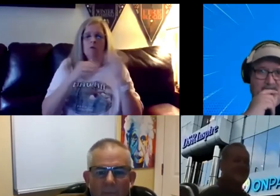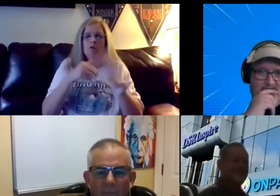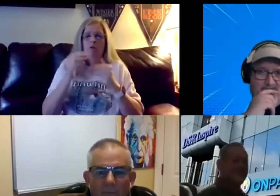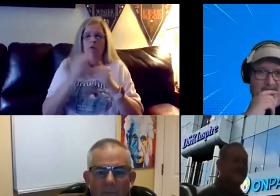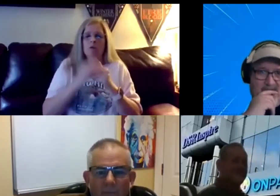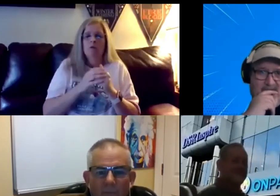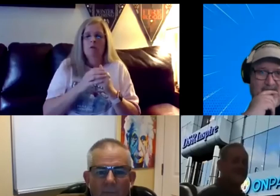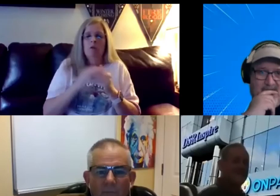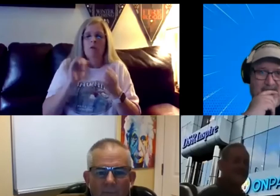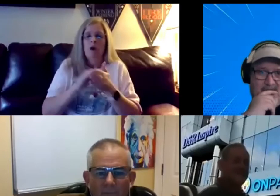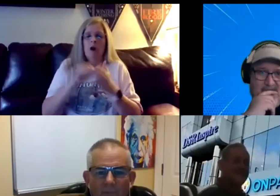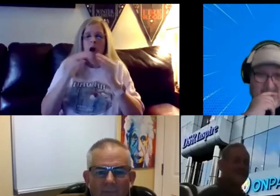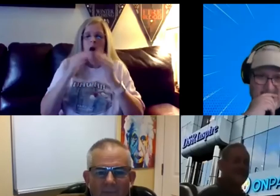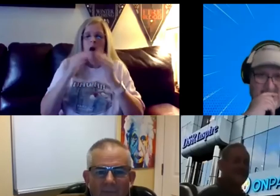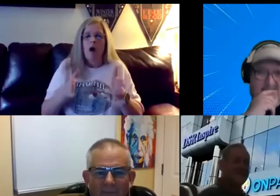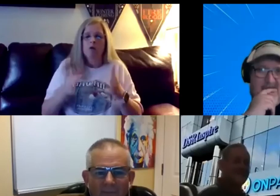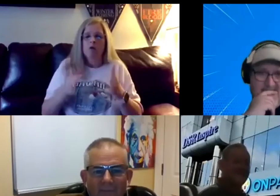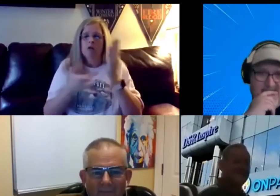houses our technicians,